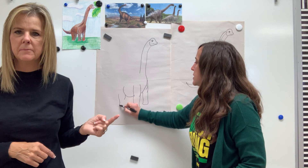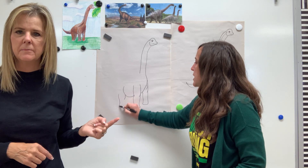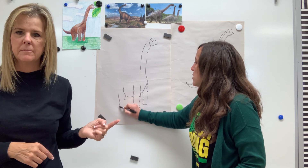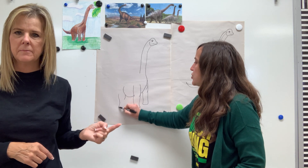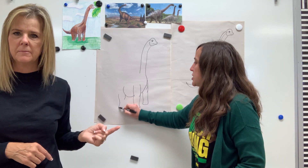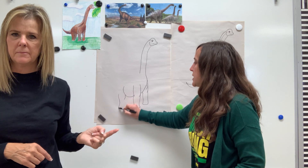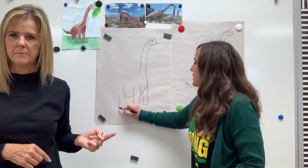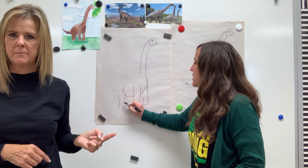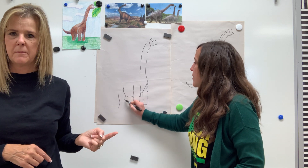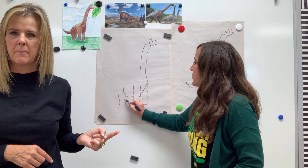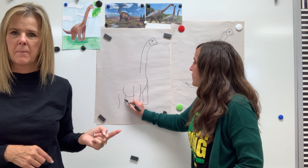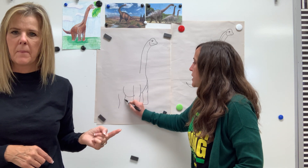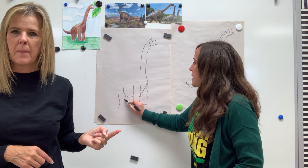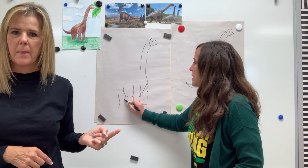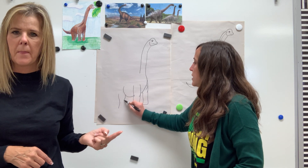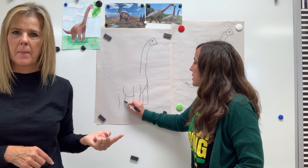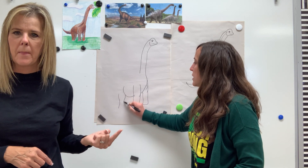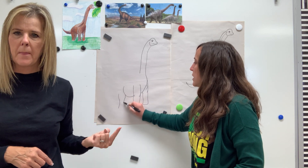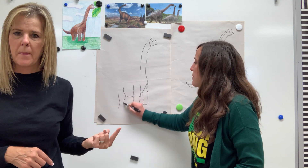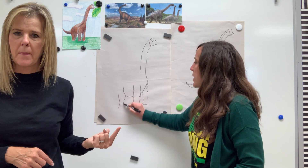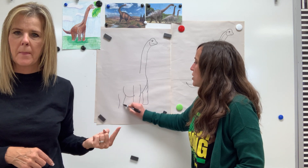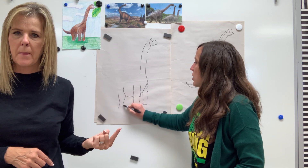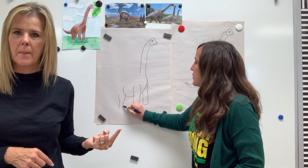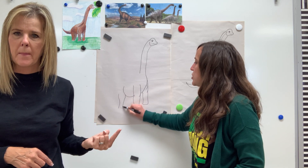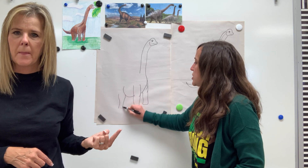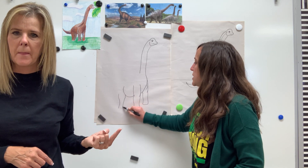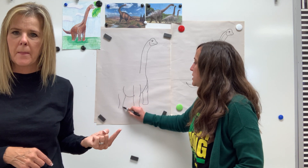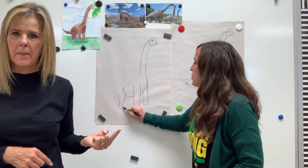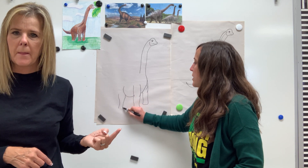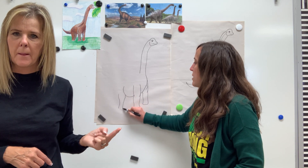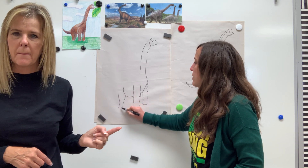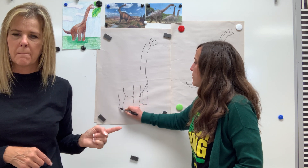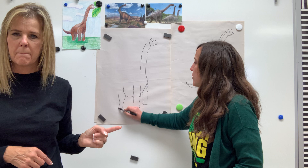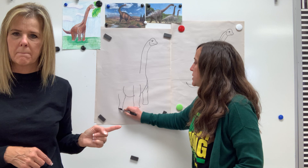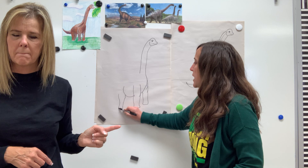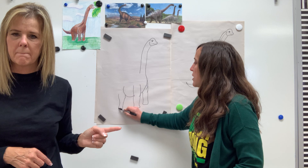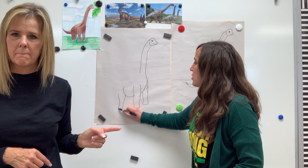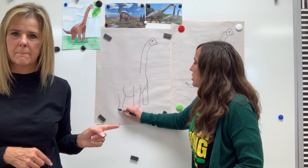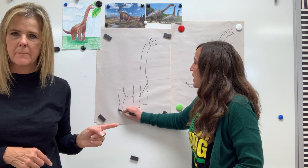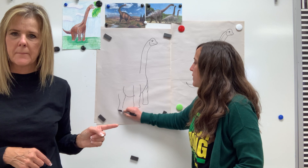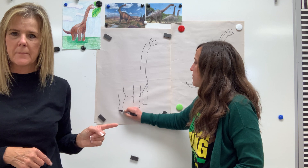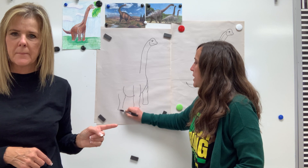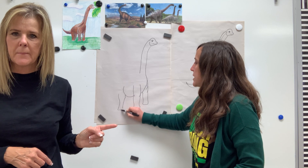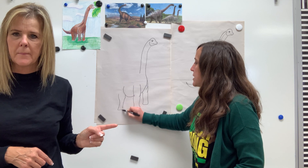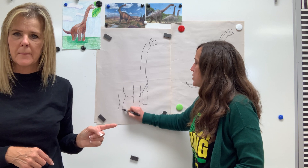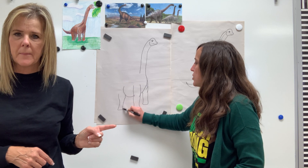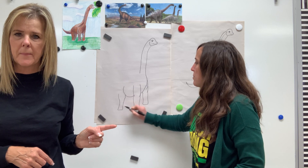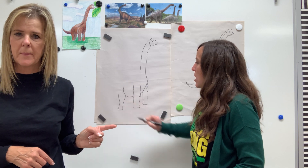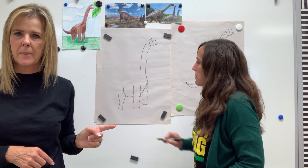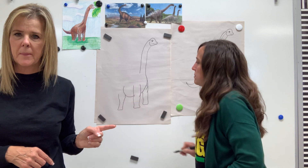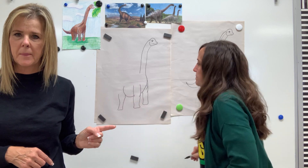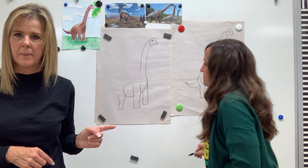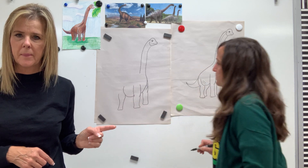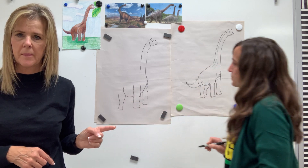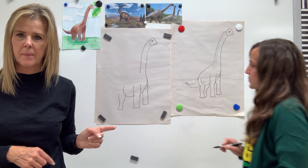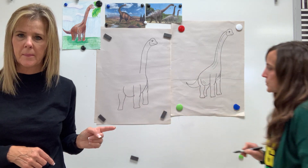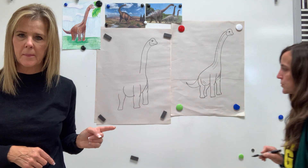it down just like the other feet. It might curve in just a little bit for his ankle and then make it touch on the